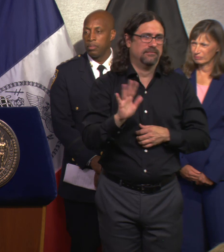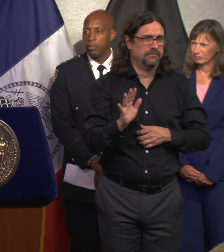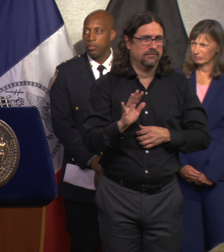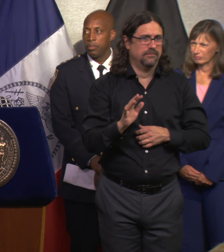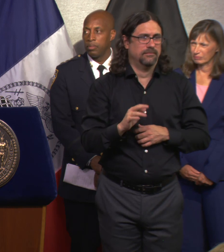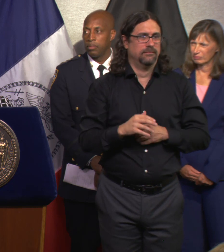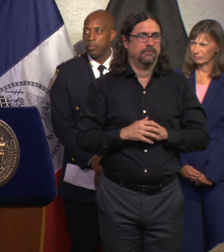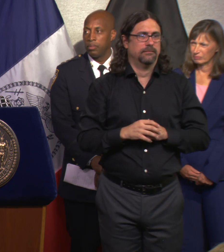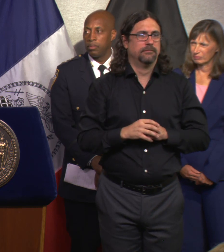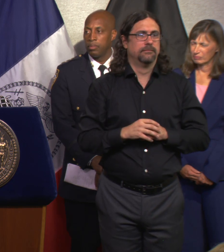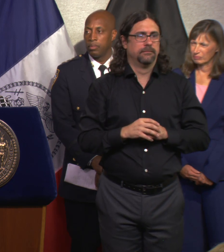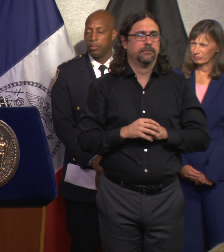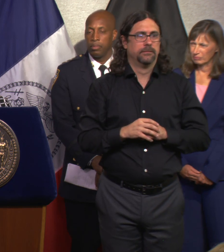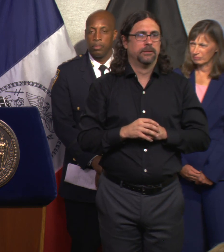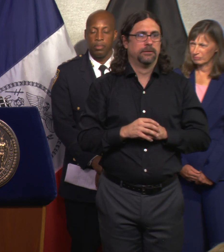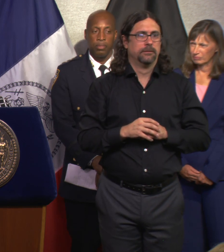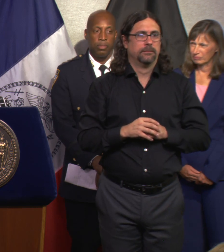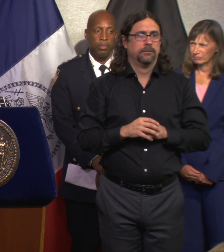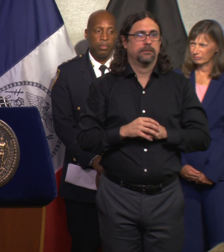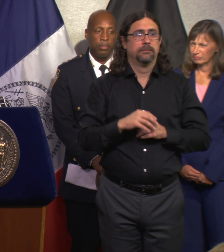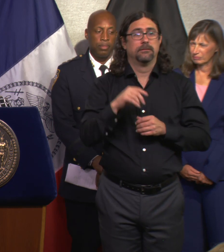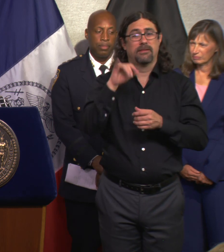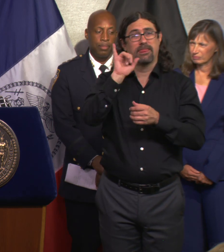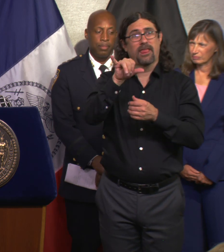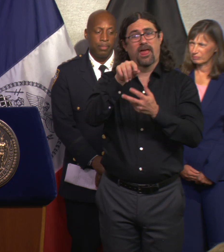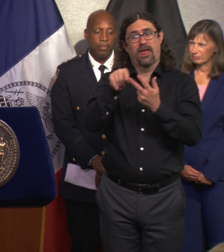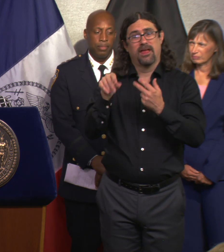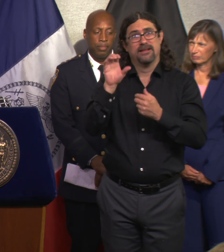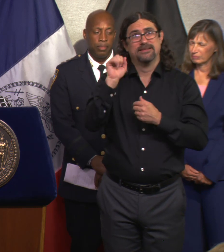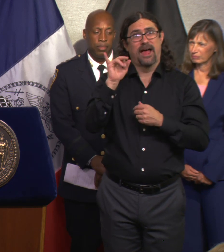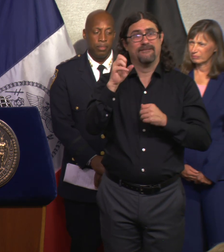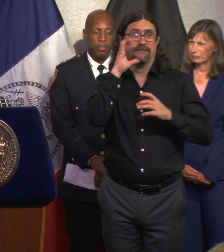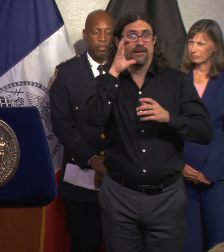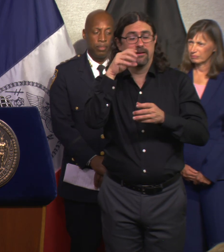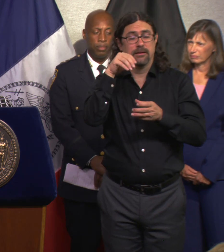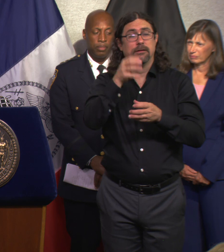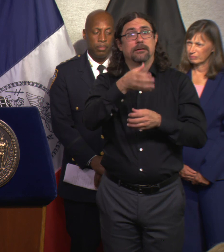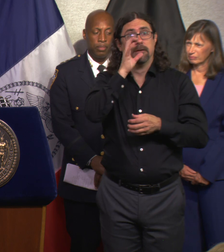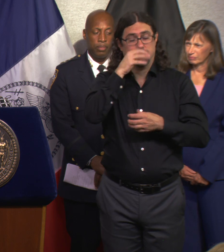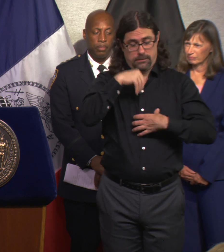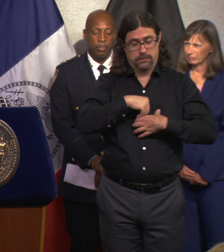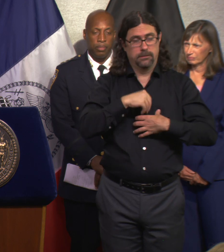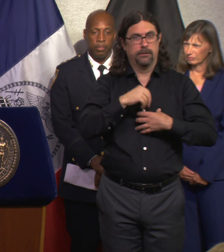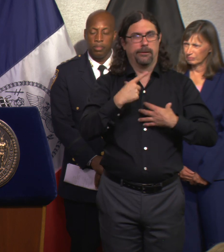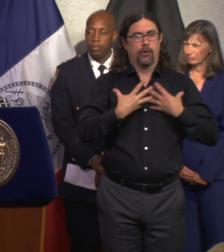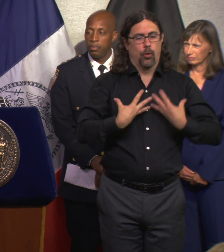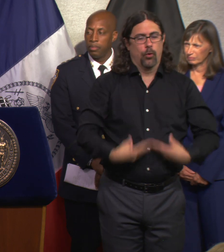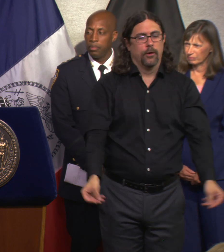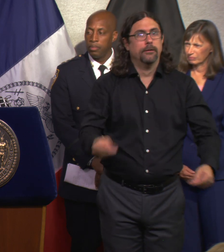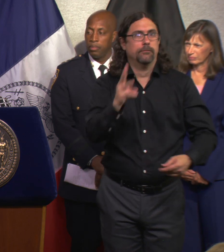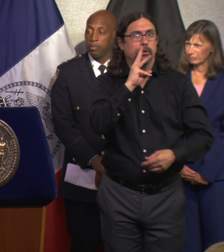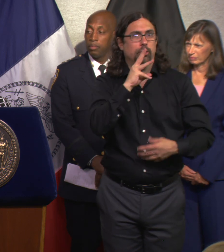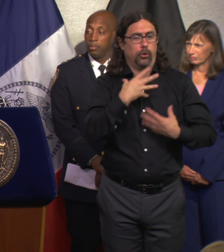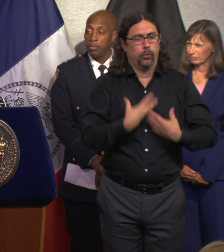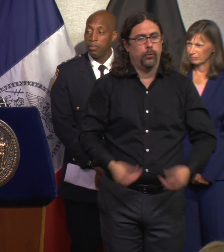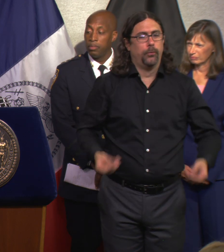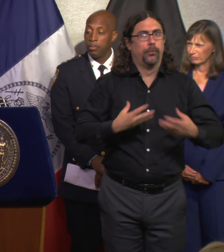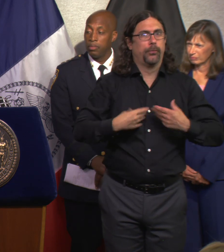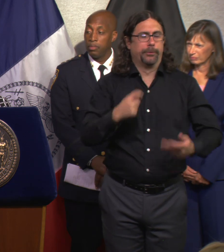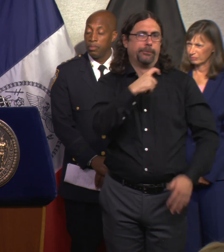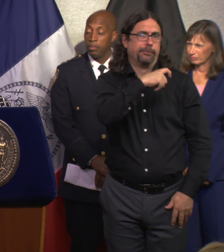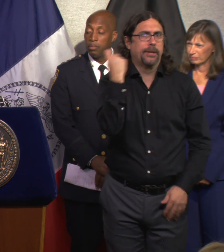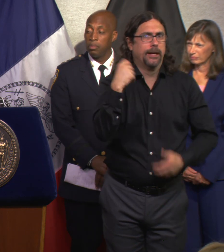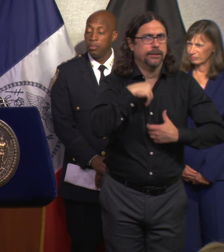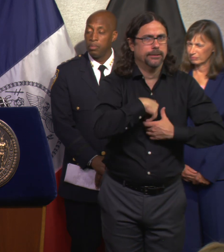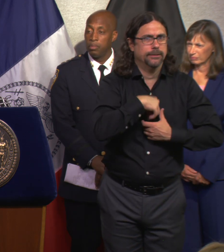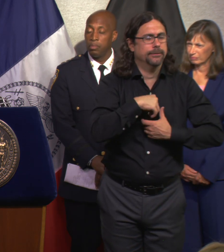not drinking alcoholic beverages because, again, they dilate your cardiovascular system and they cause you to lose more